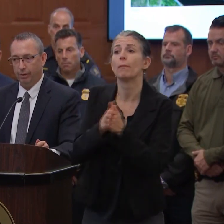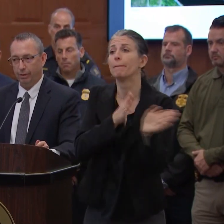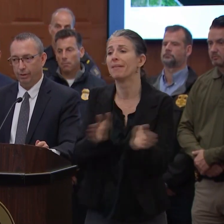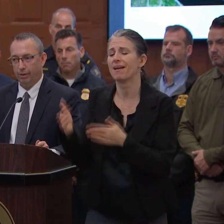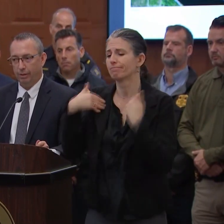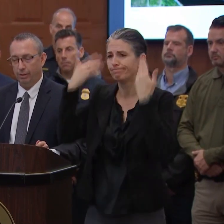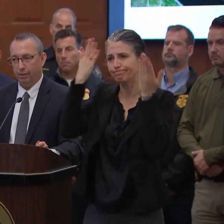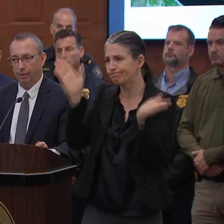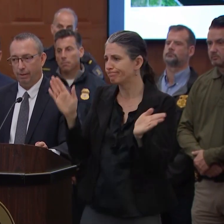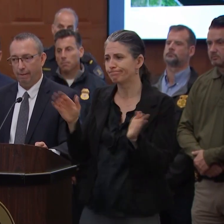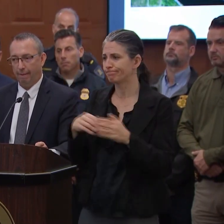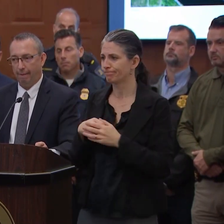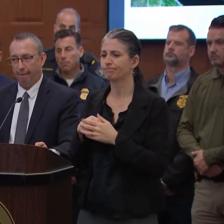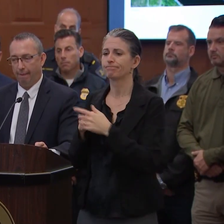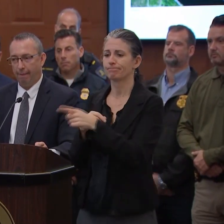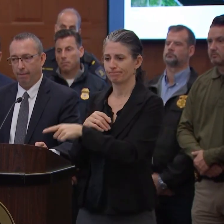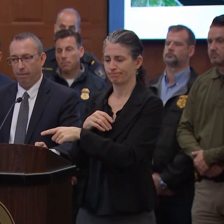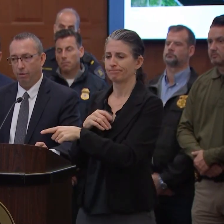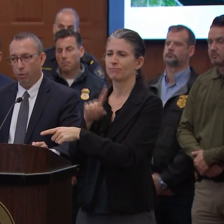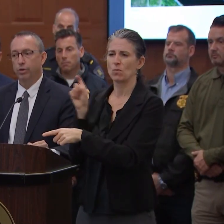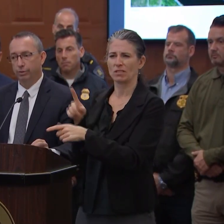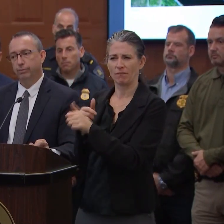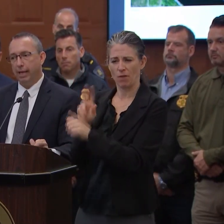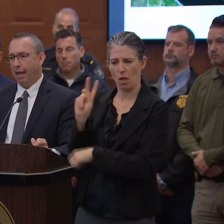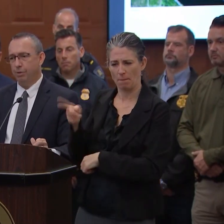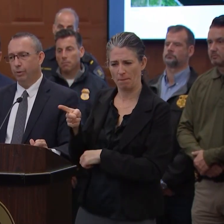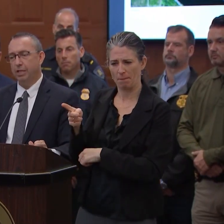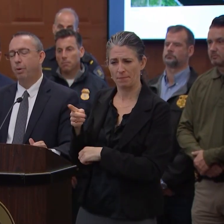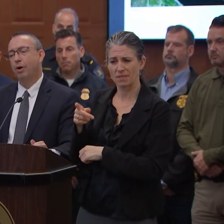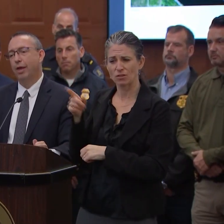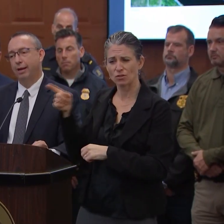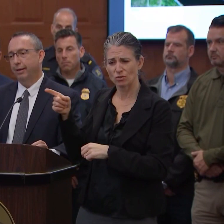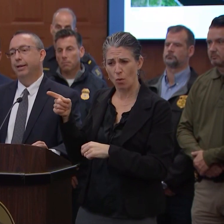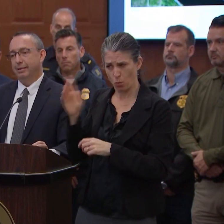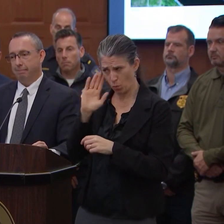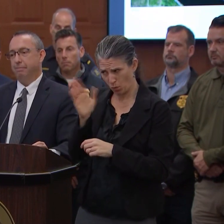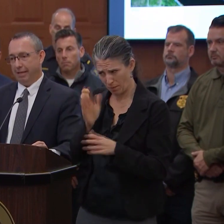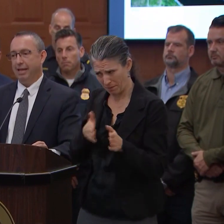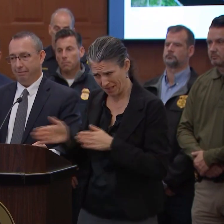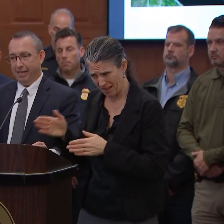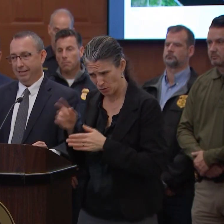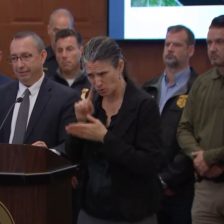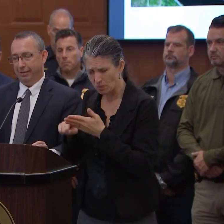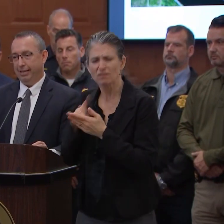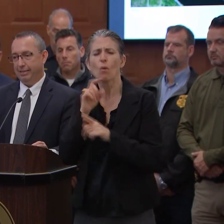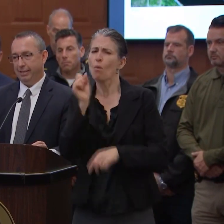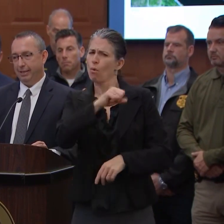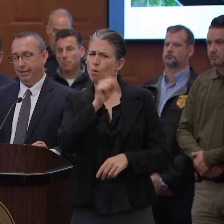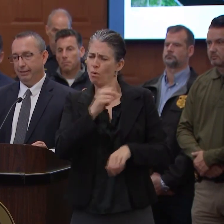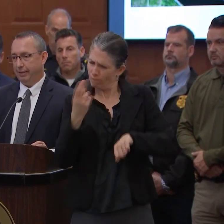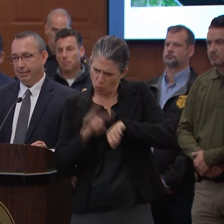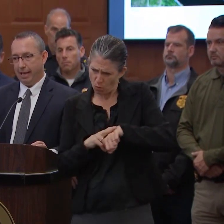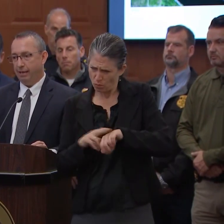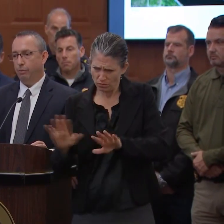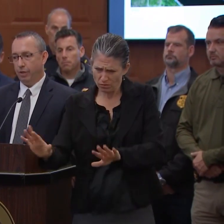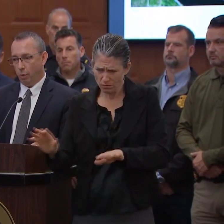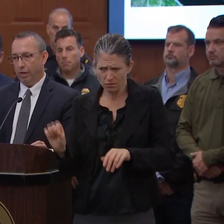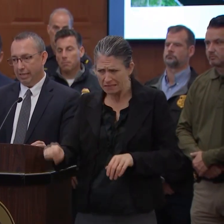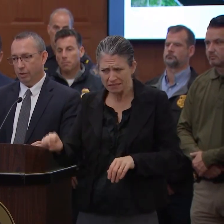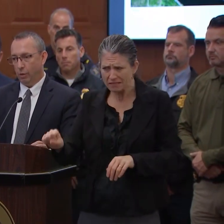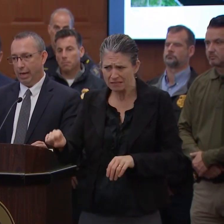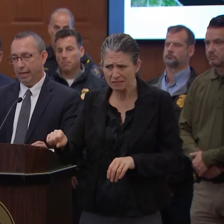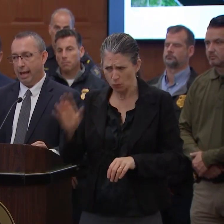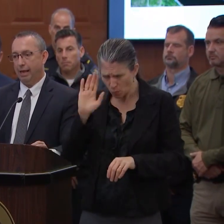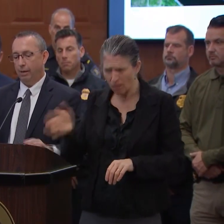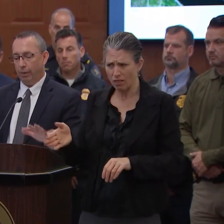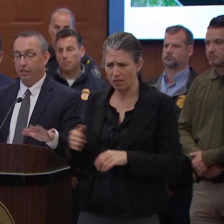I'm assuming you're looking into that. Of course, yeah, absolutely. That's part of that. Again, he's dead. We know where